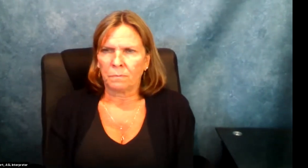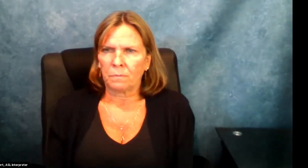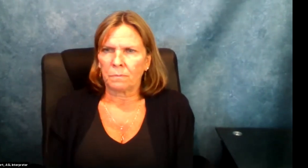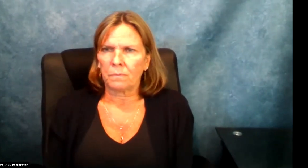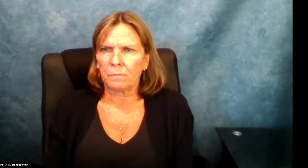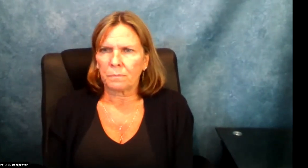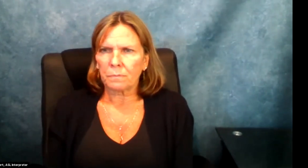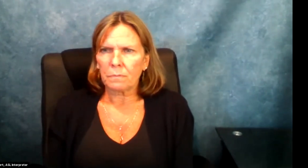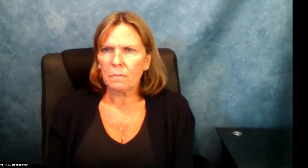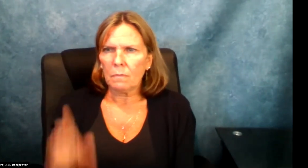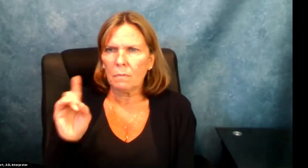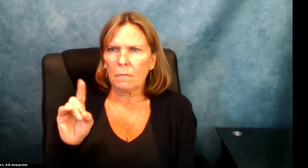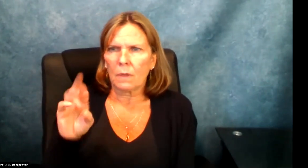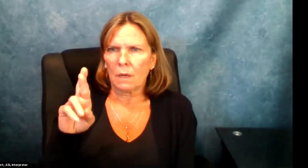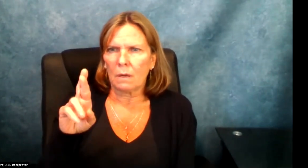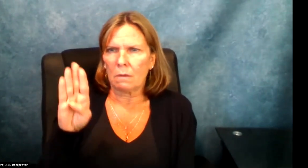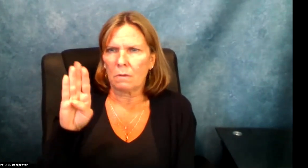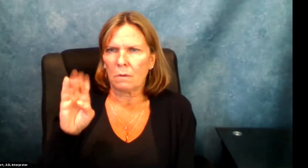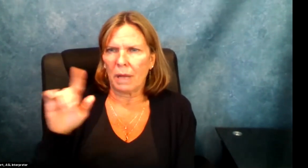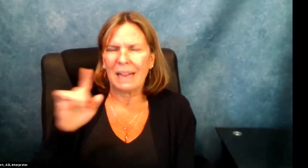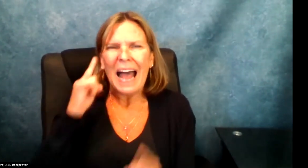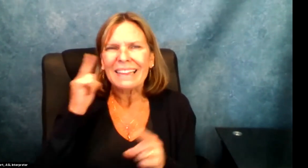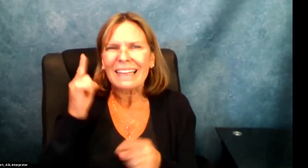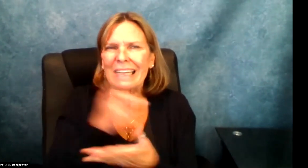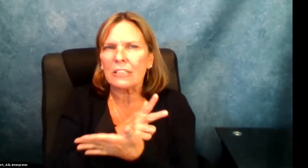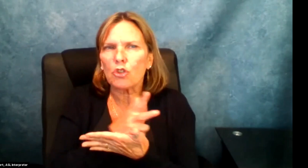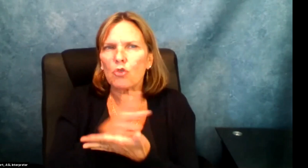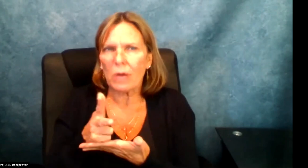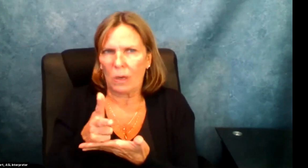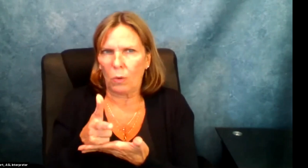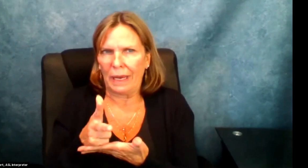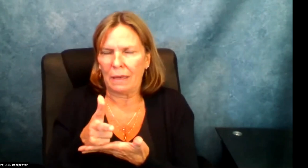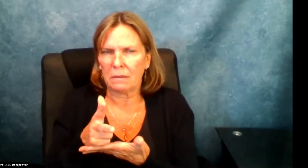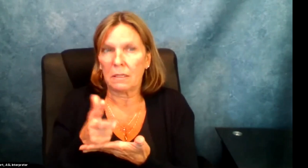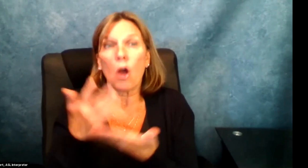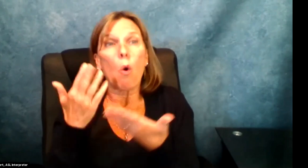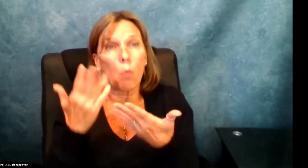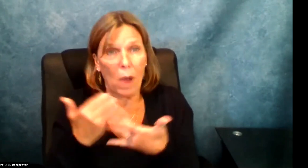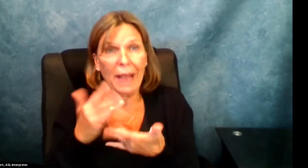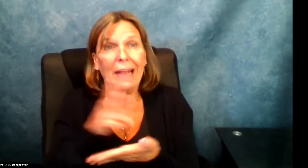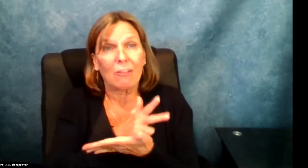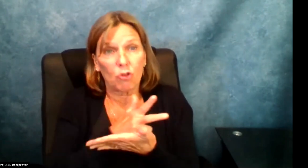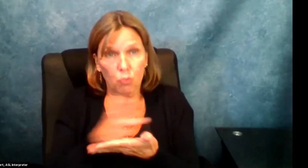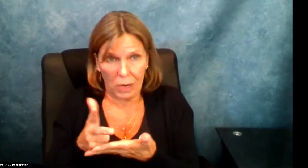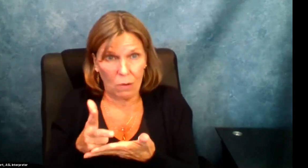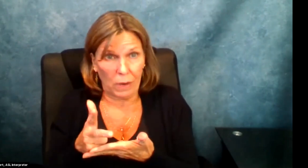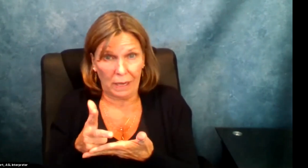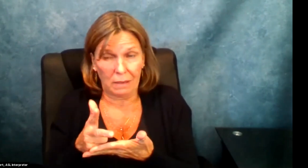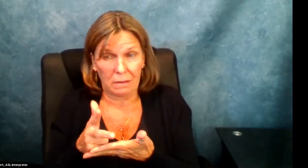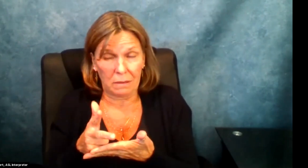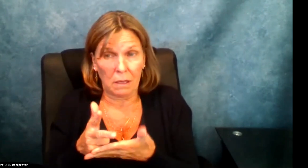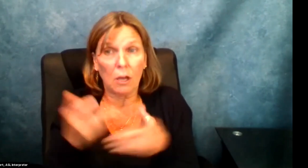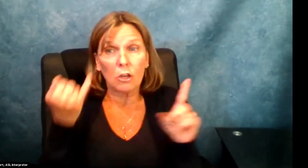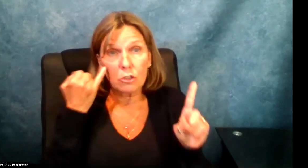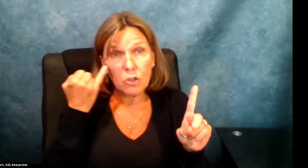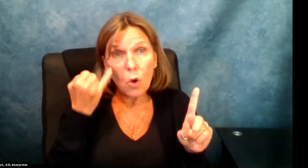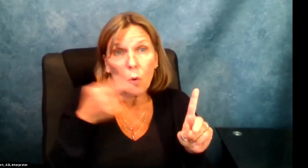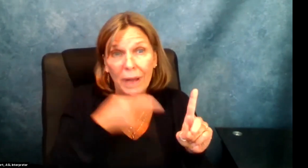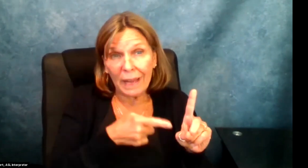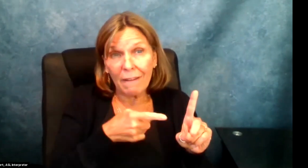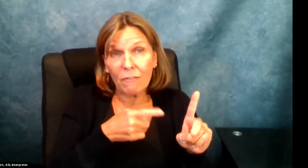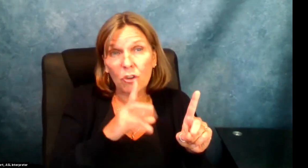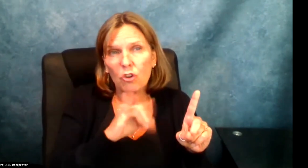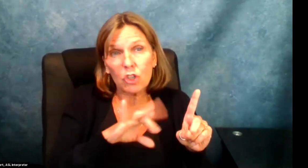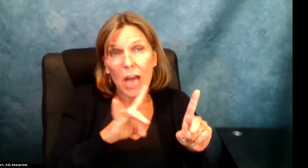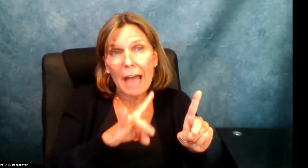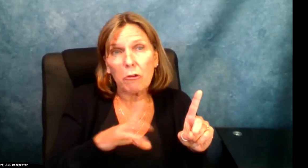I'm sorry, I will look this up, but I think it's 3 weeks. They want you to wait at least 3 weeks until, so if your child had it in March,